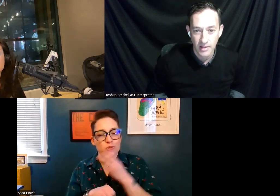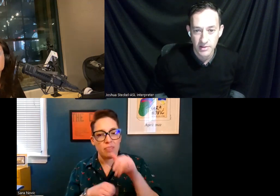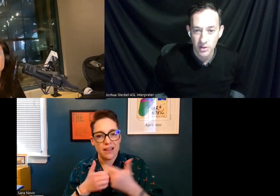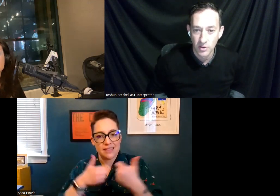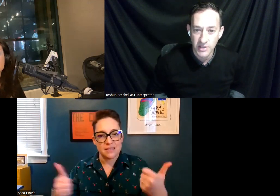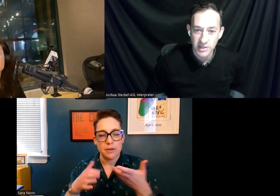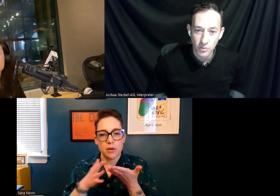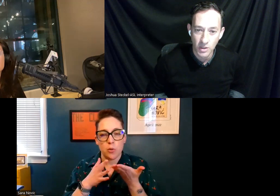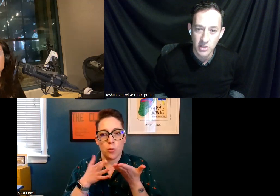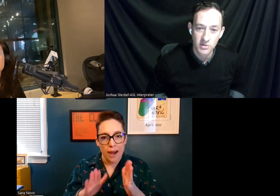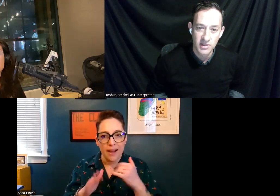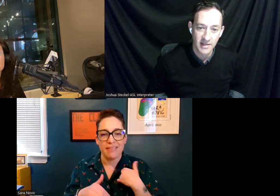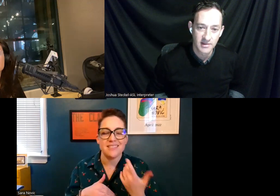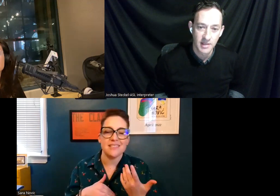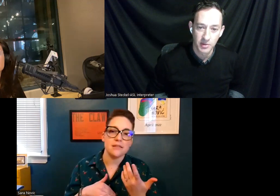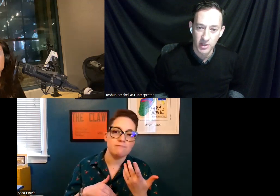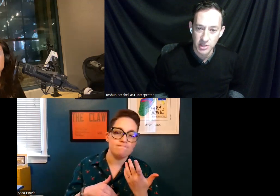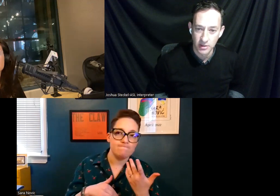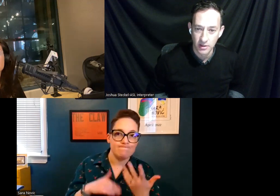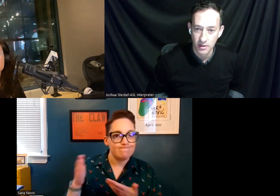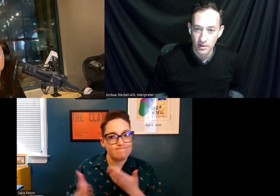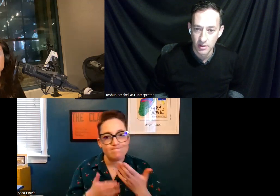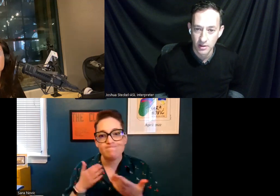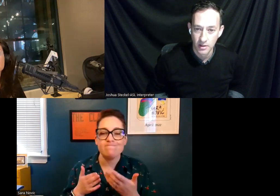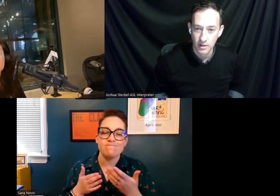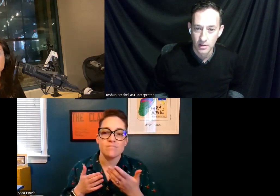And so I didn't want to use that separation